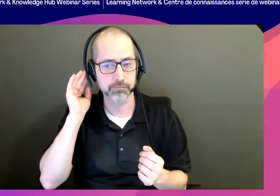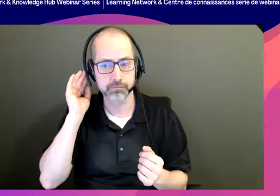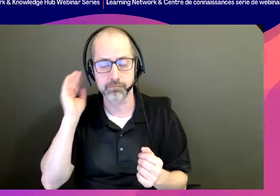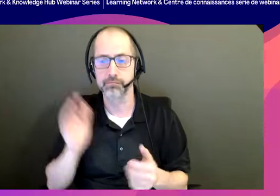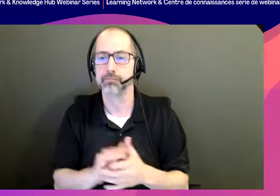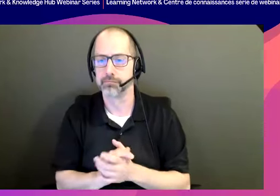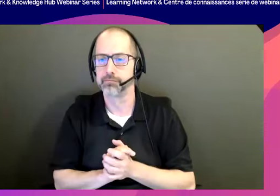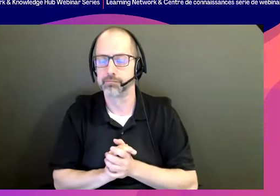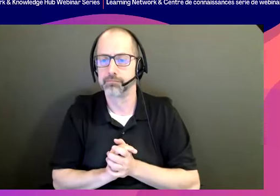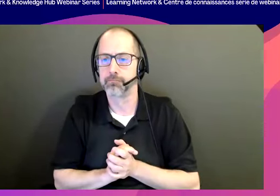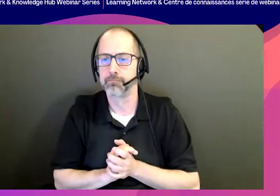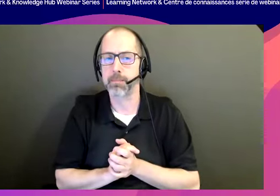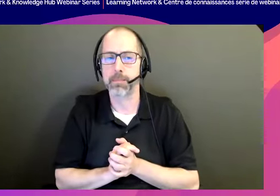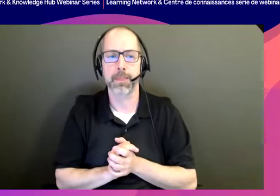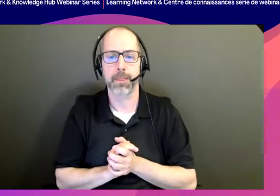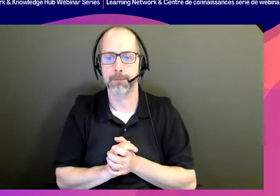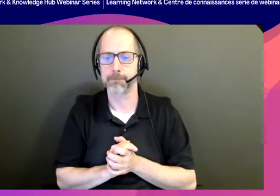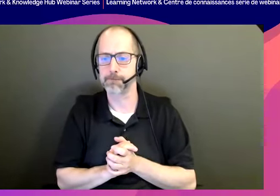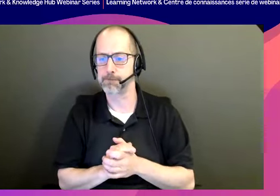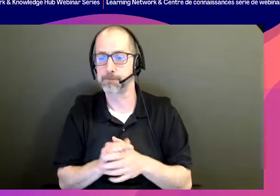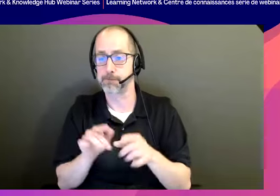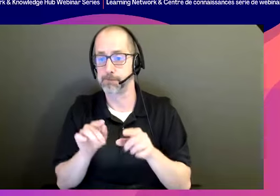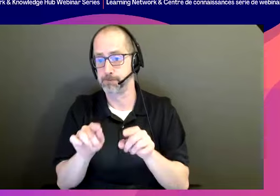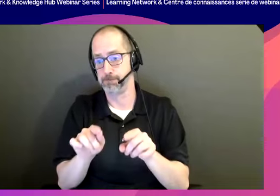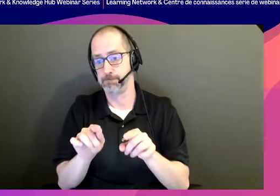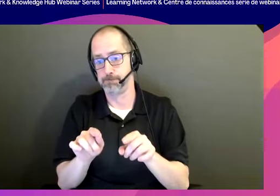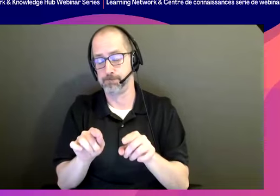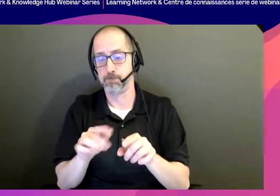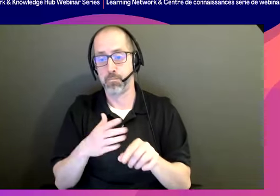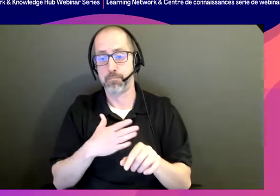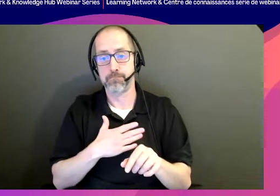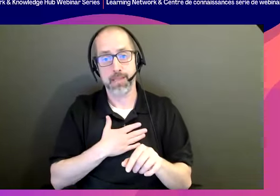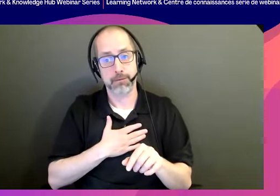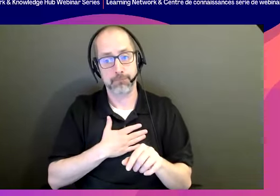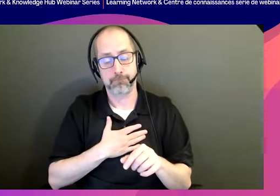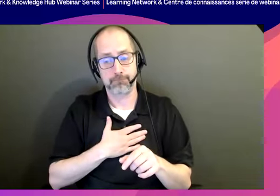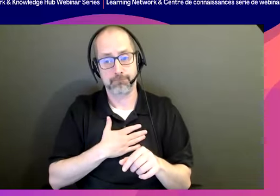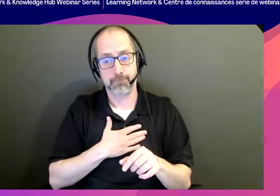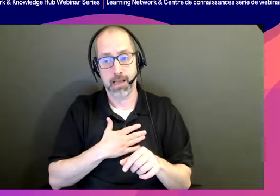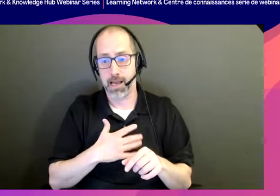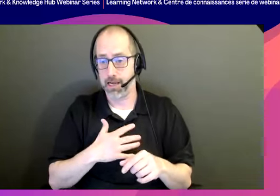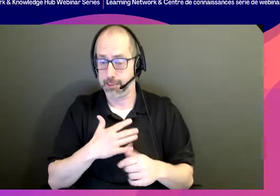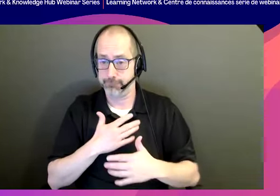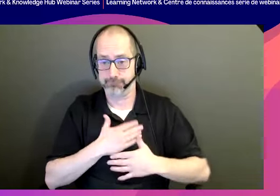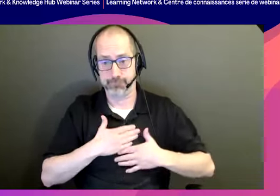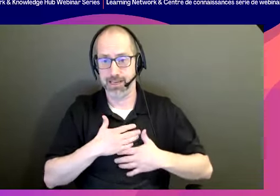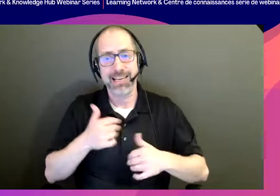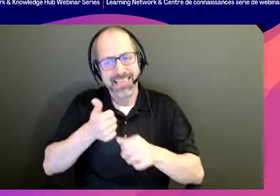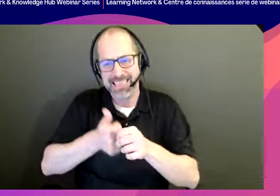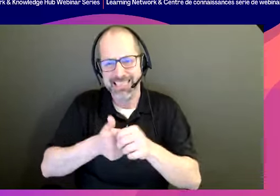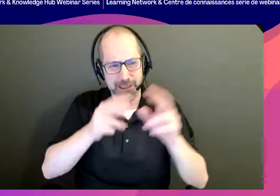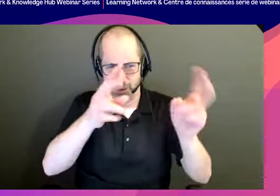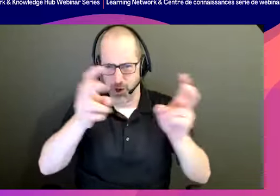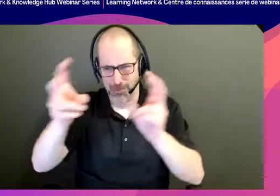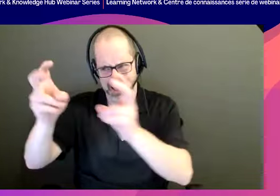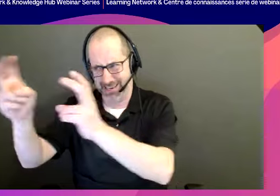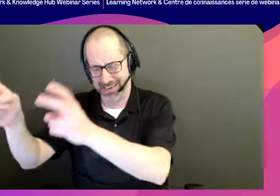This one is one of my favorite pieces. I can go on forever for all of these topics. This one